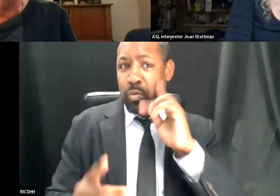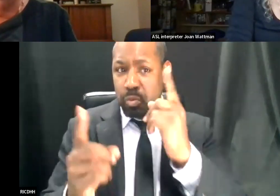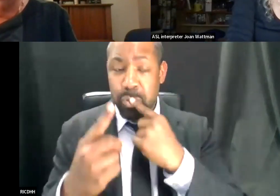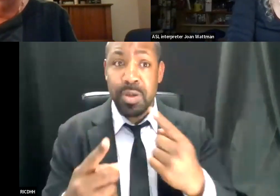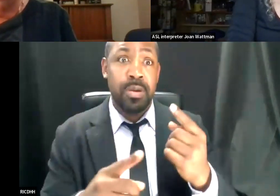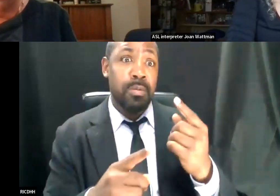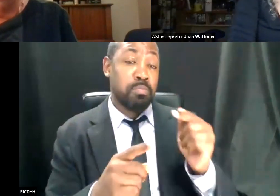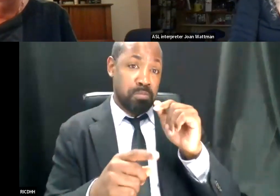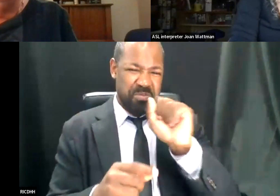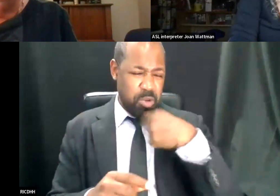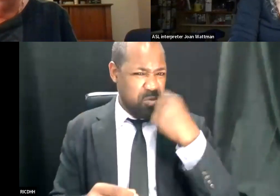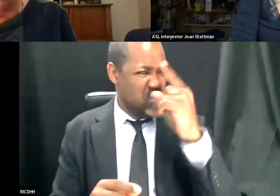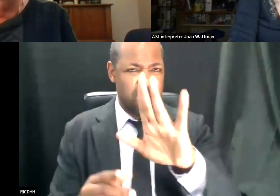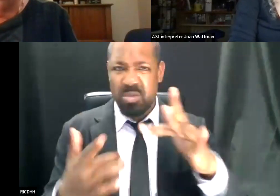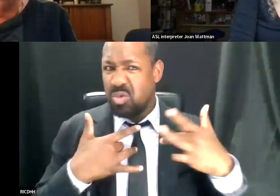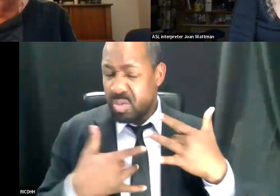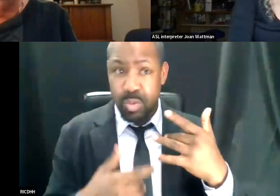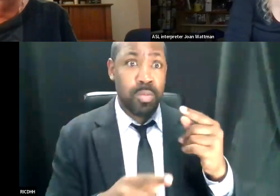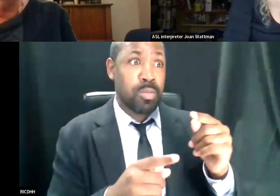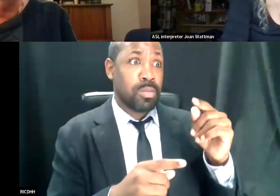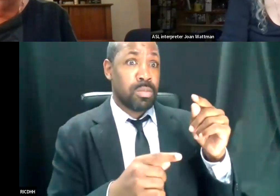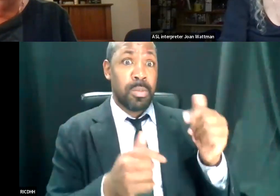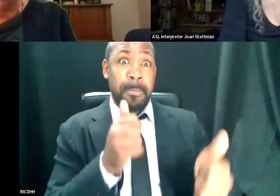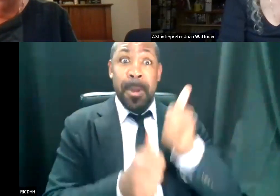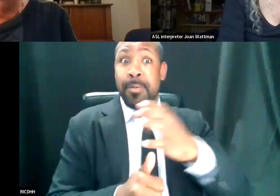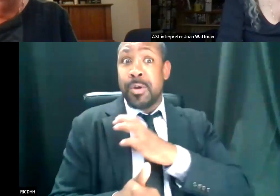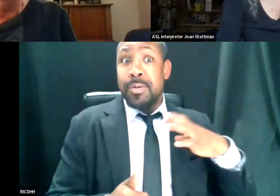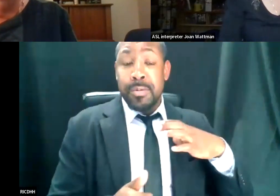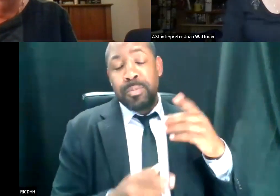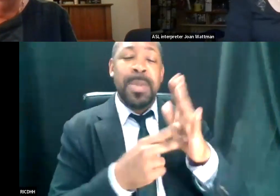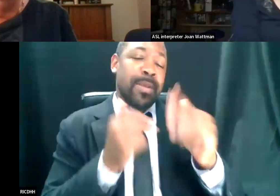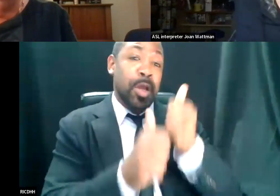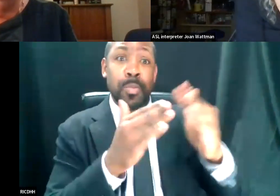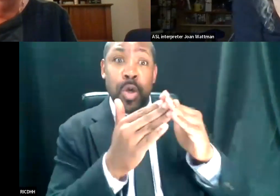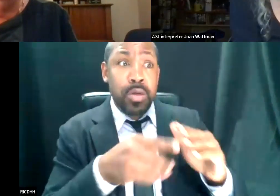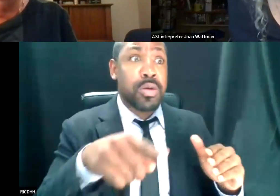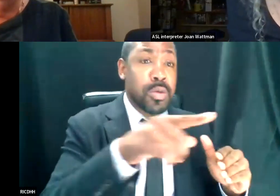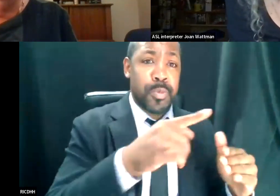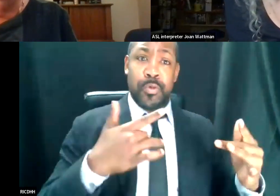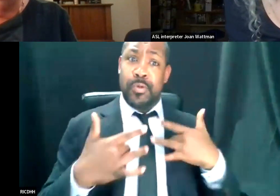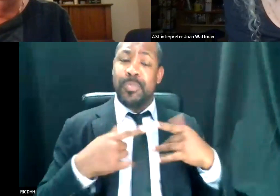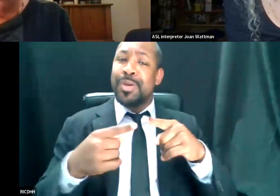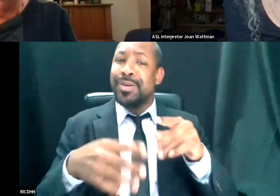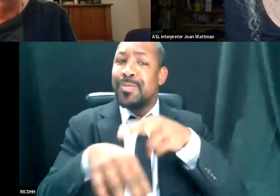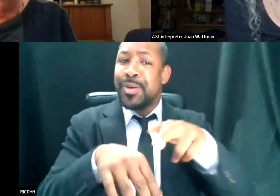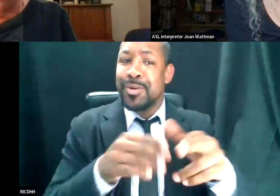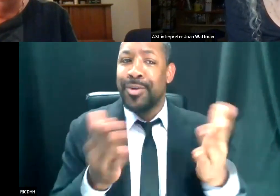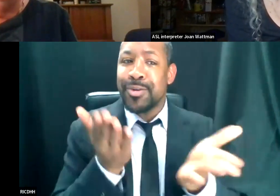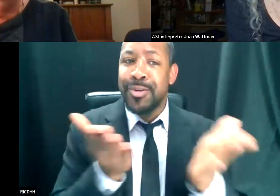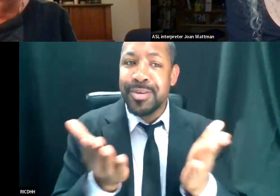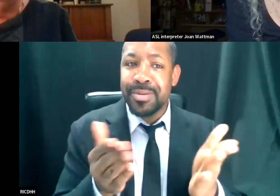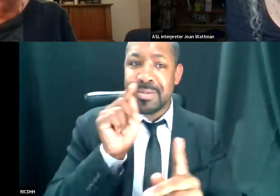comments. Yes. Amy, yes, and Heather. I understand those concerns, and